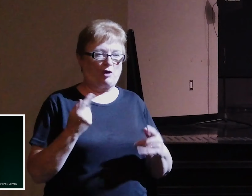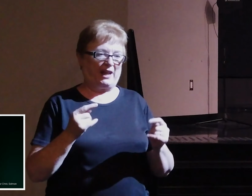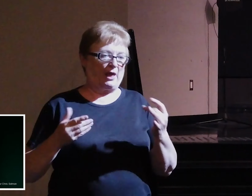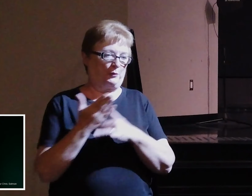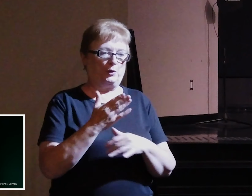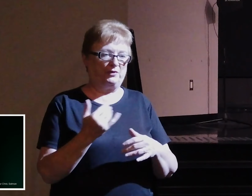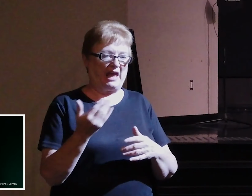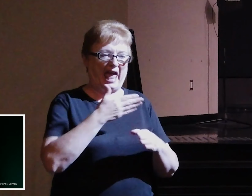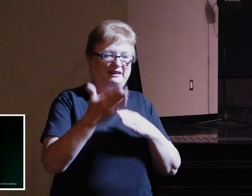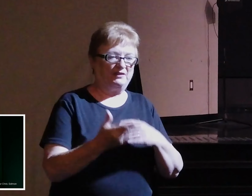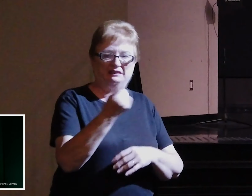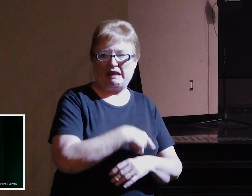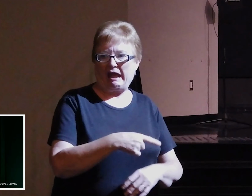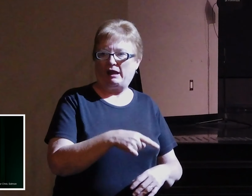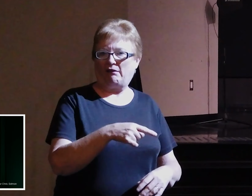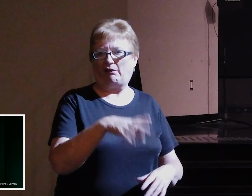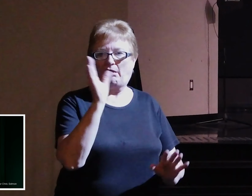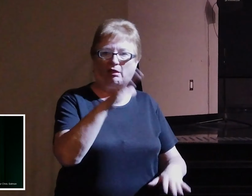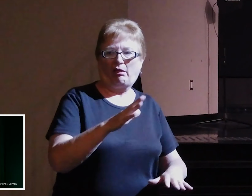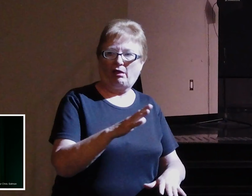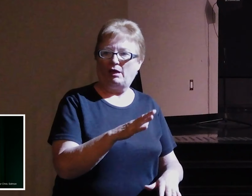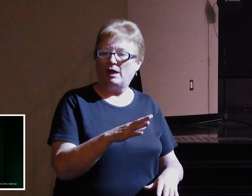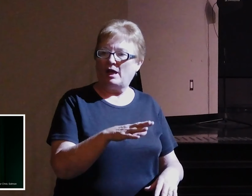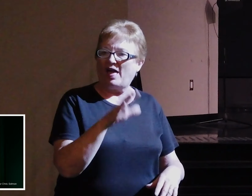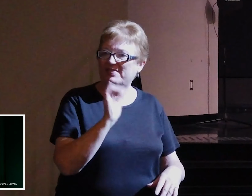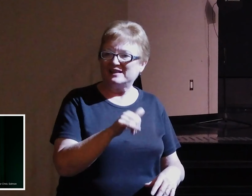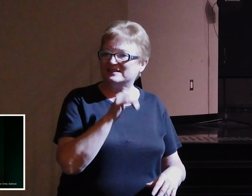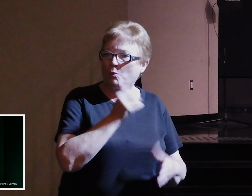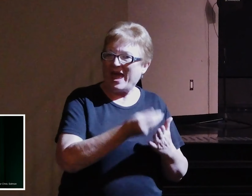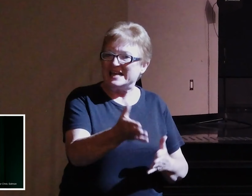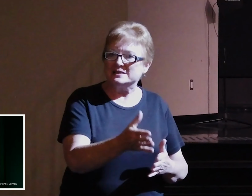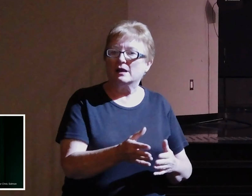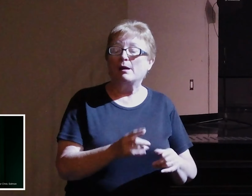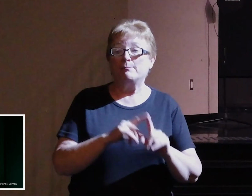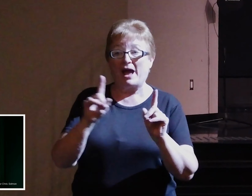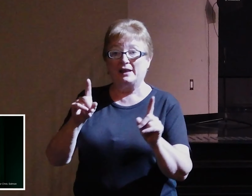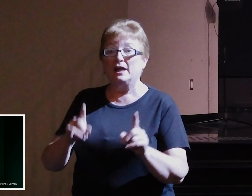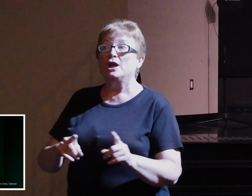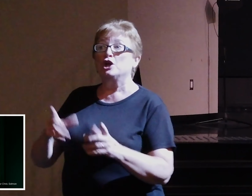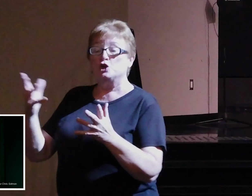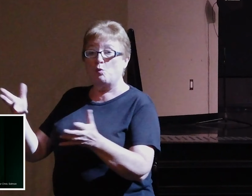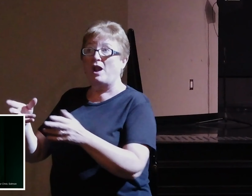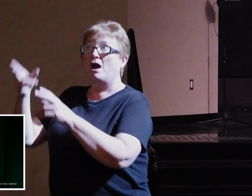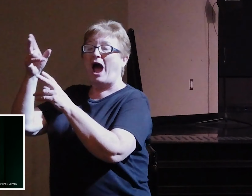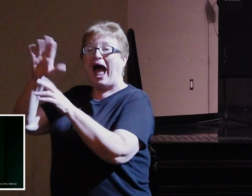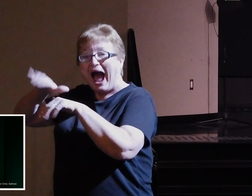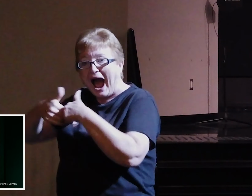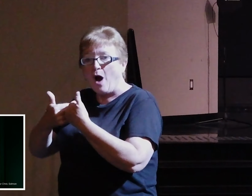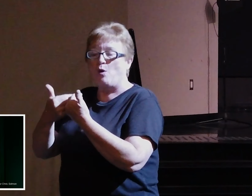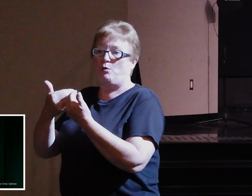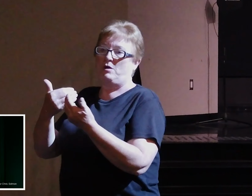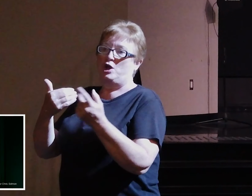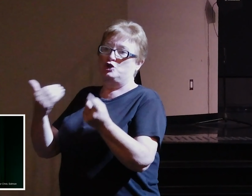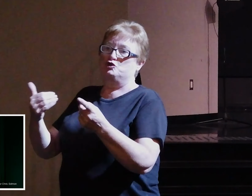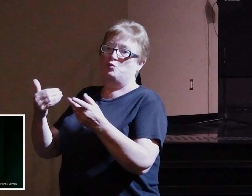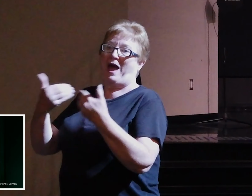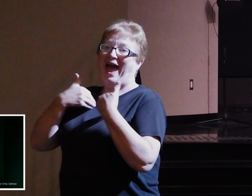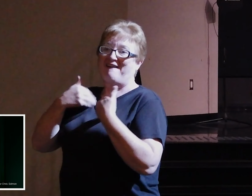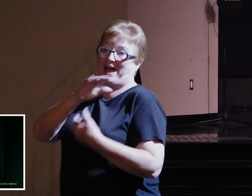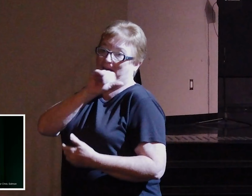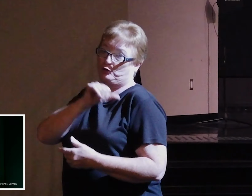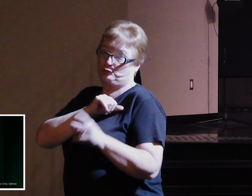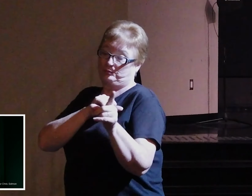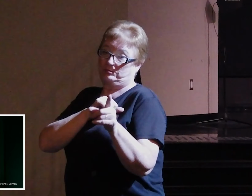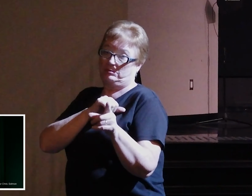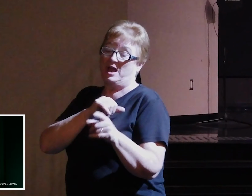suffering is not wasted. So here's the first one. We embrace the right attitude towards suffering.